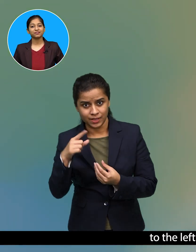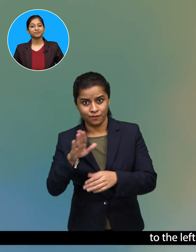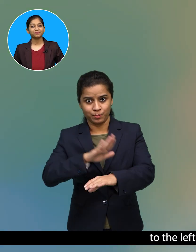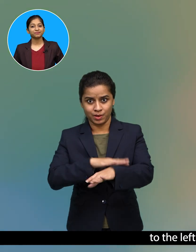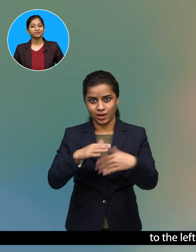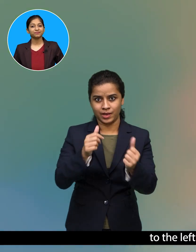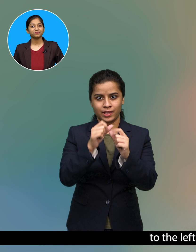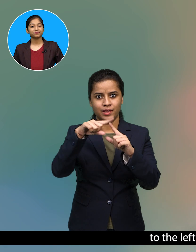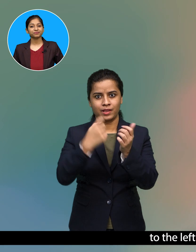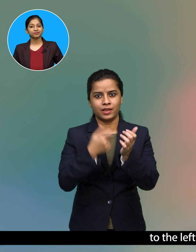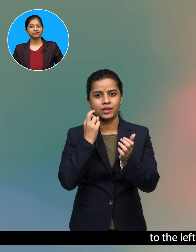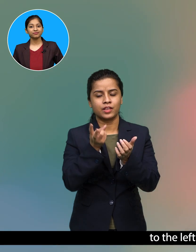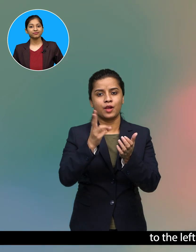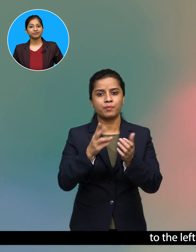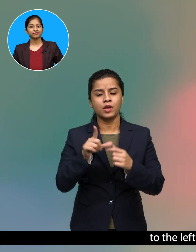lungs.